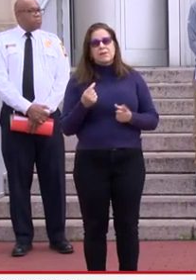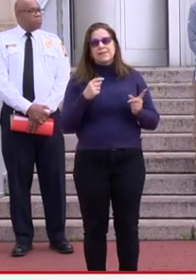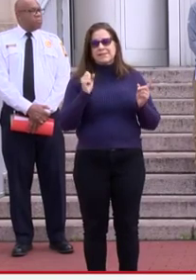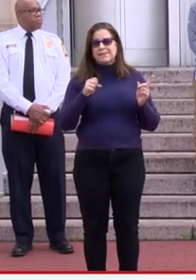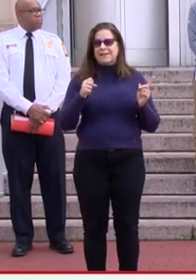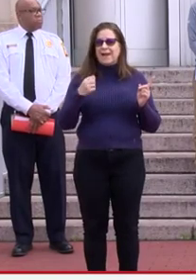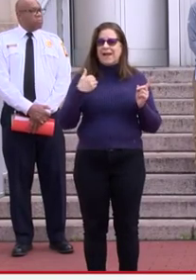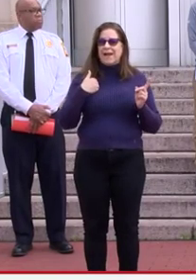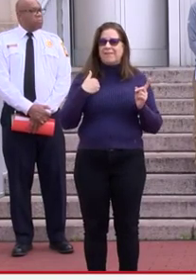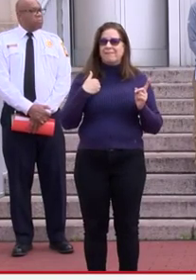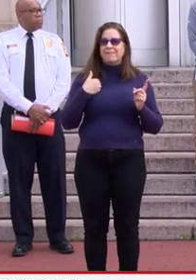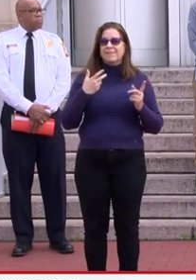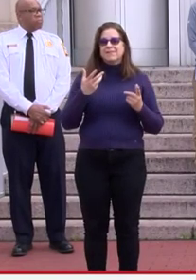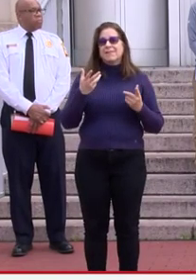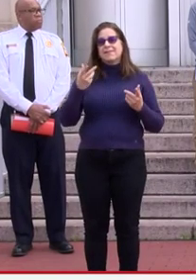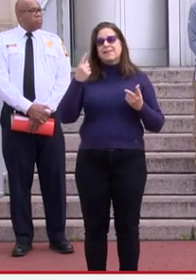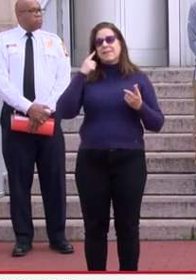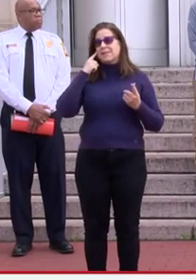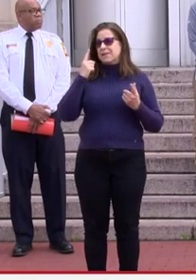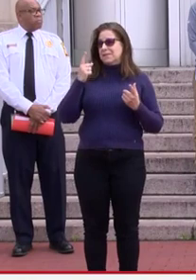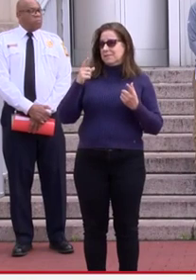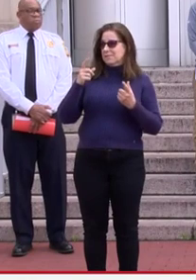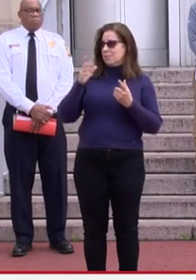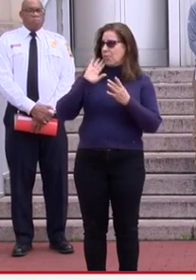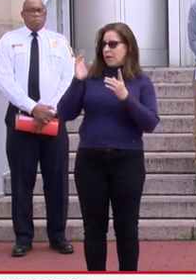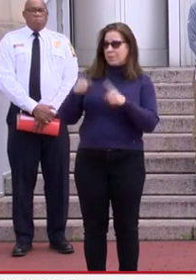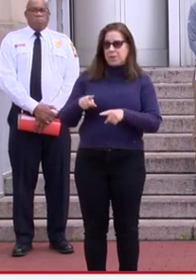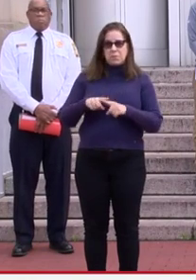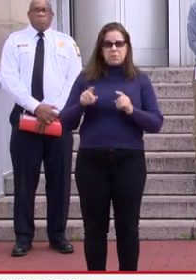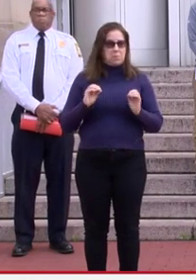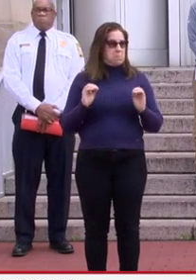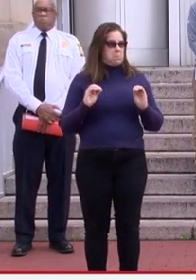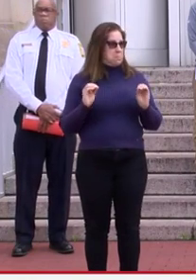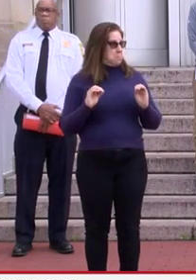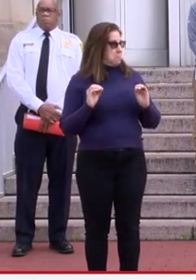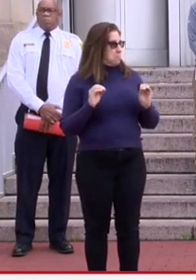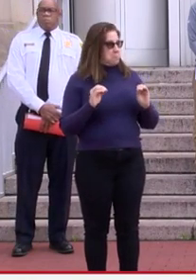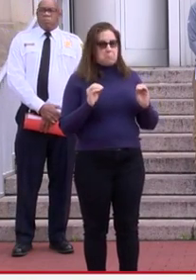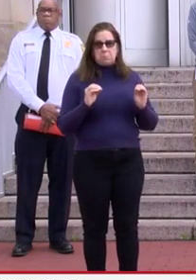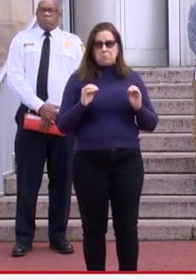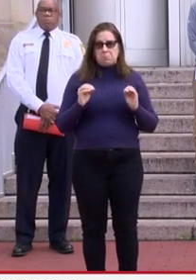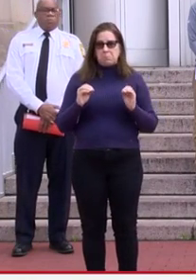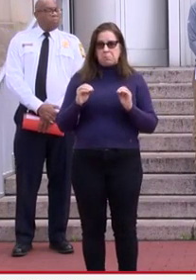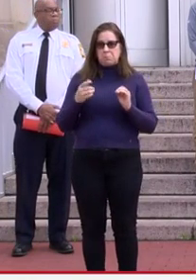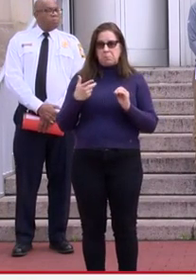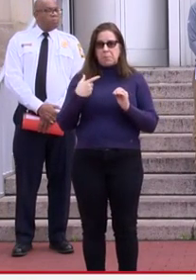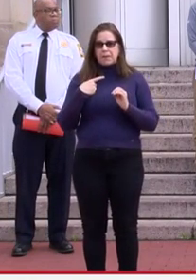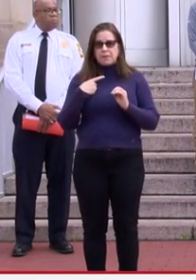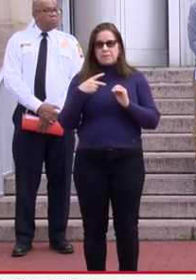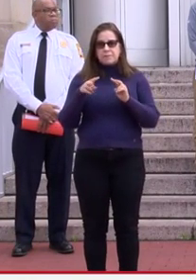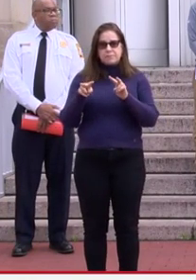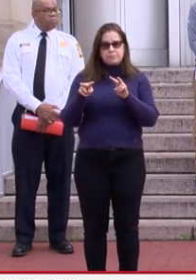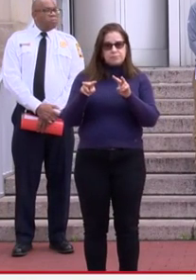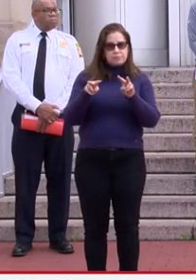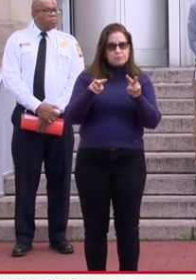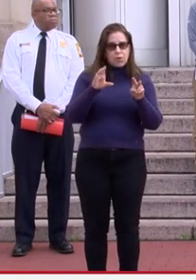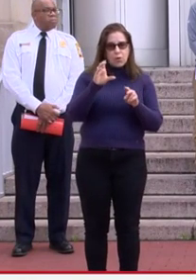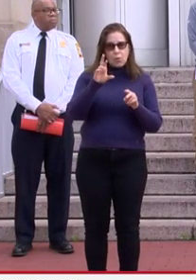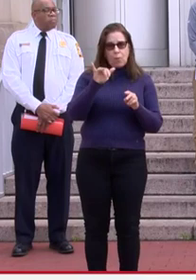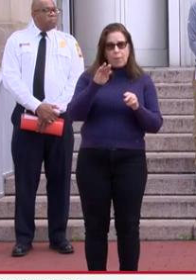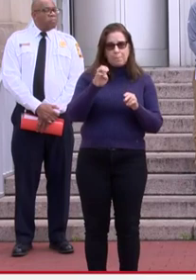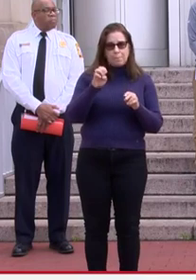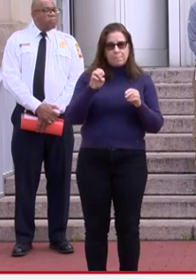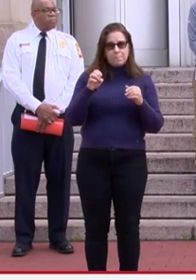this point, we have not seen an uptick. We're also monitoring, obviously, crime very closely during this emergency. We have